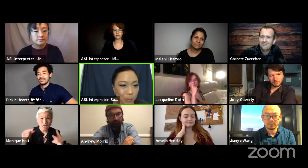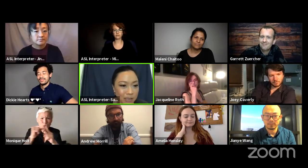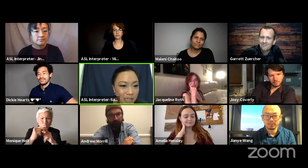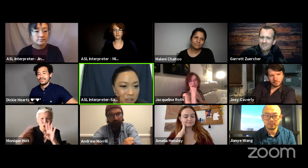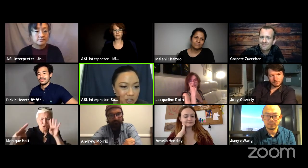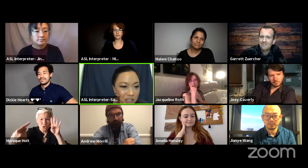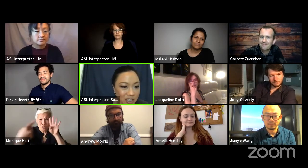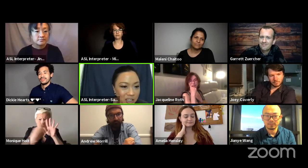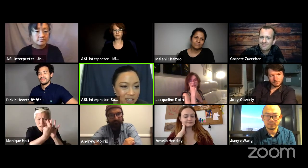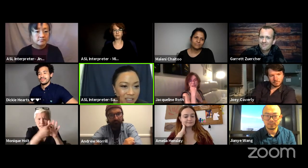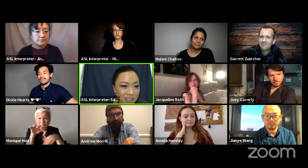pay attention,